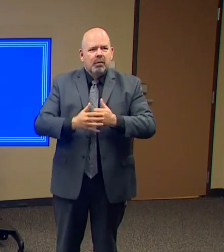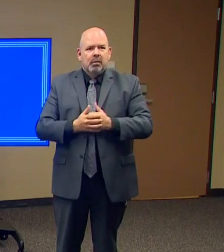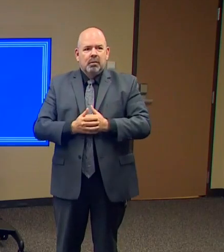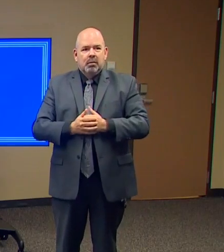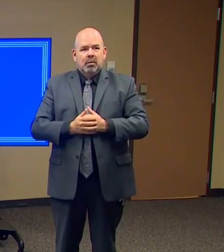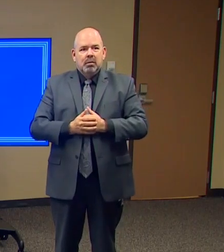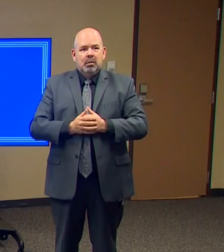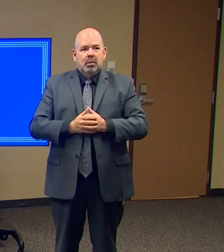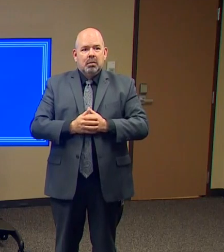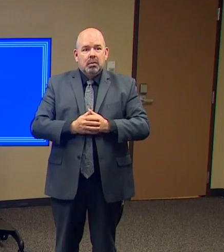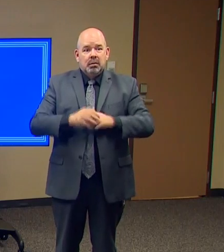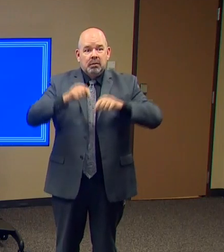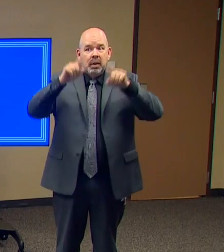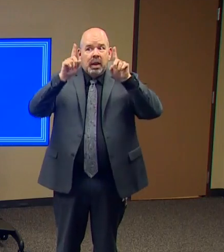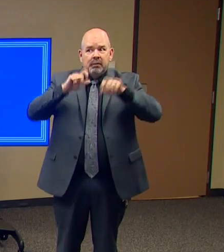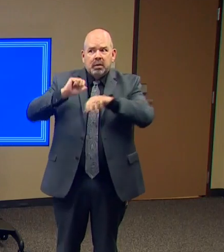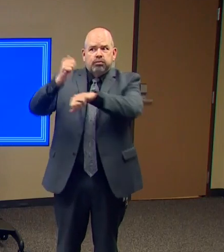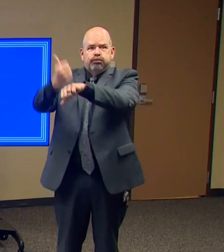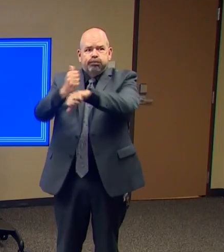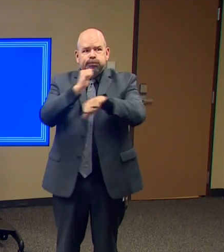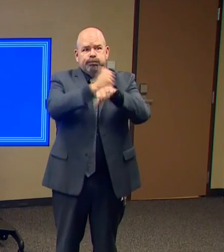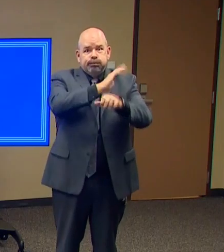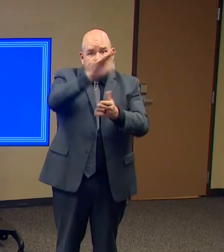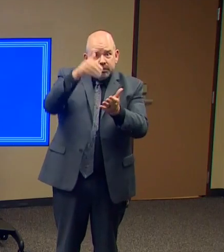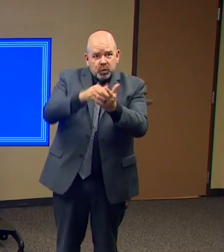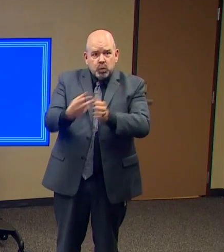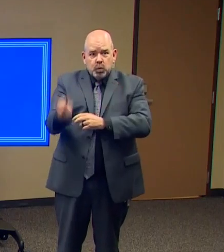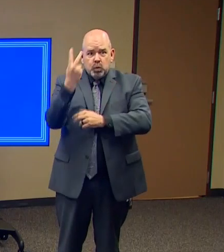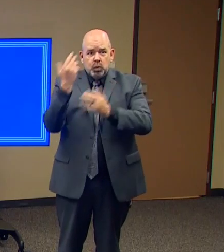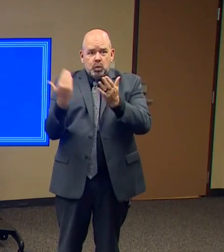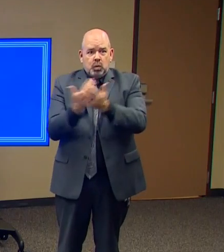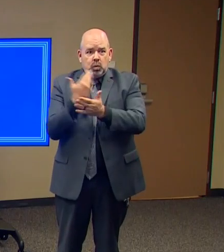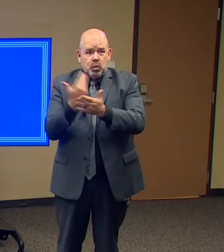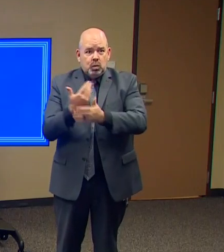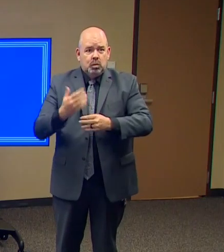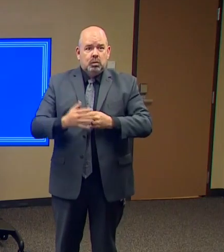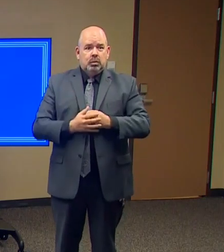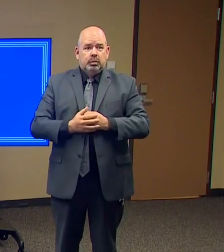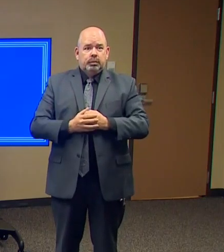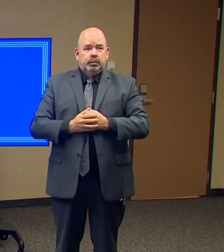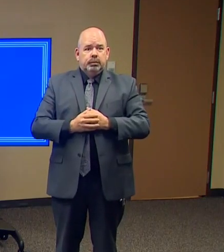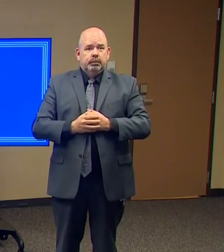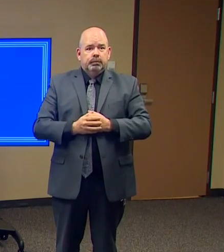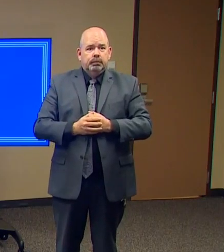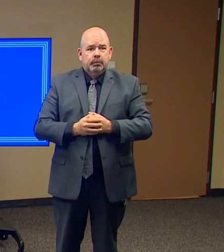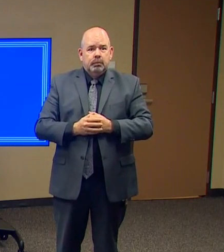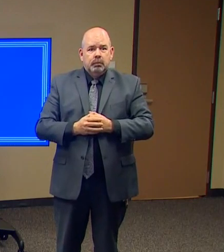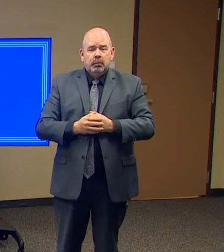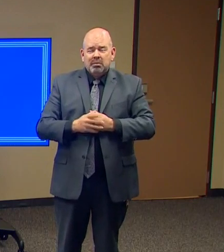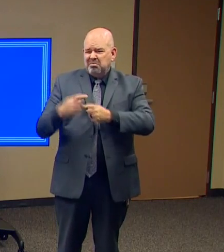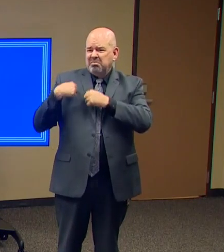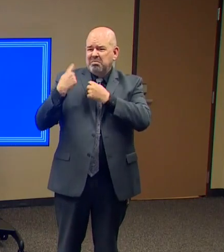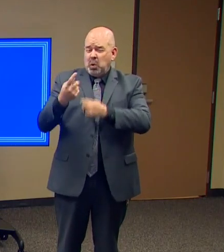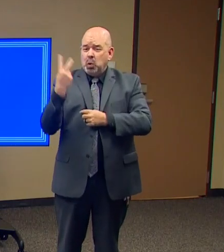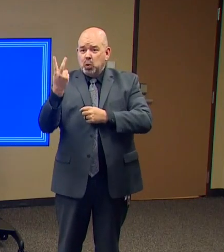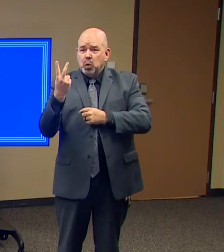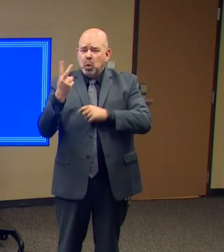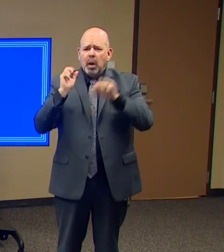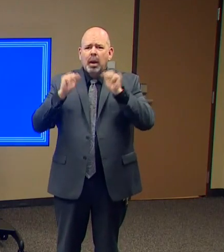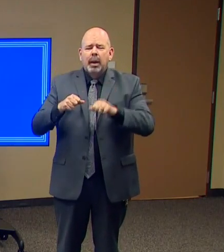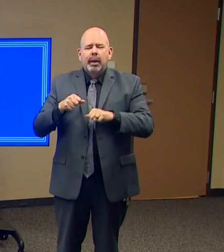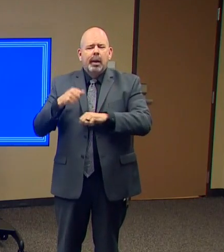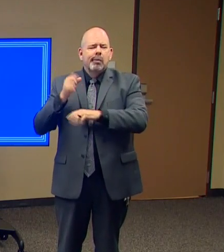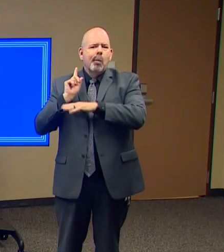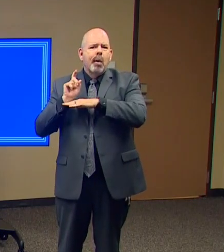today. As you know, we opened 2 walk-up sites at Redbird Mall and